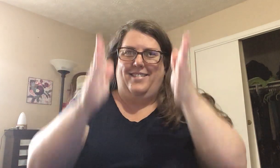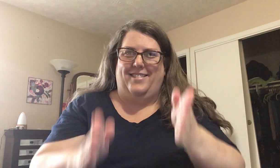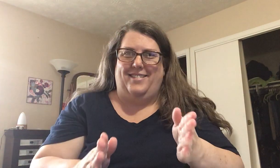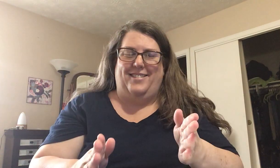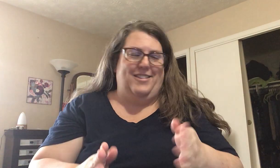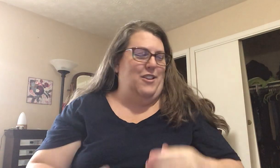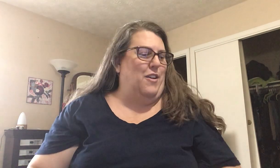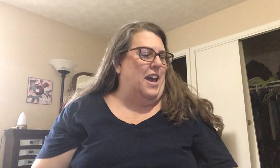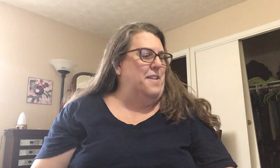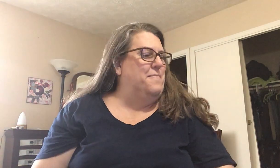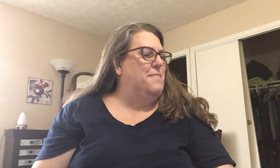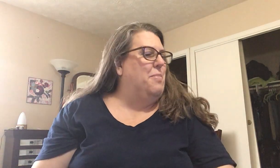Okay?